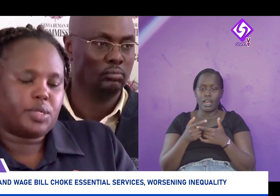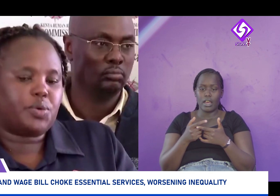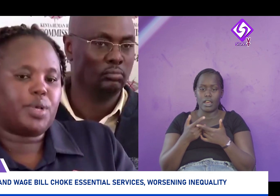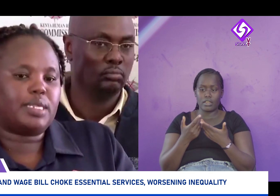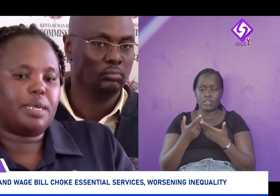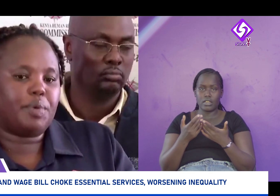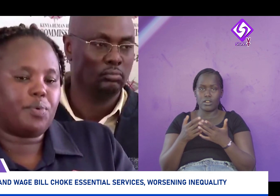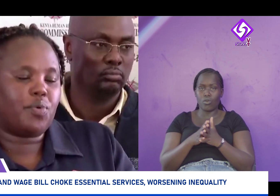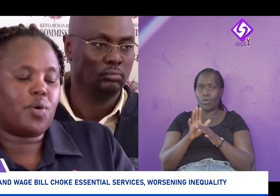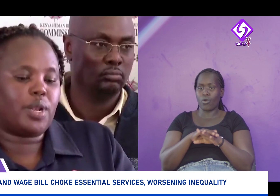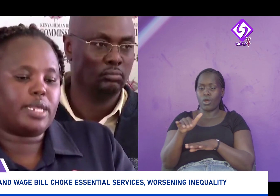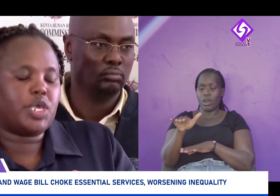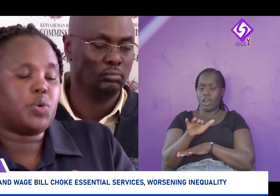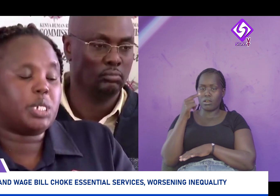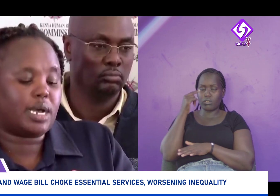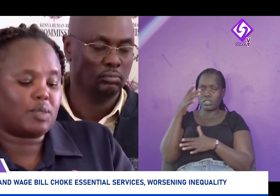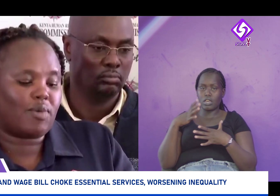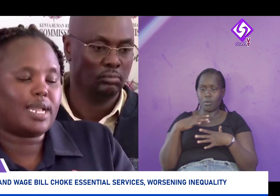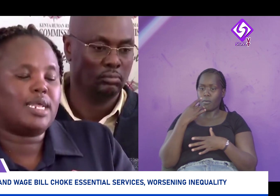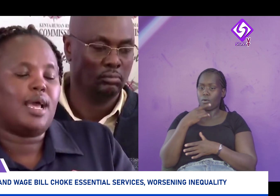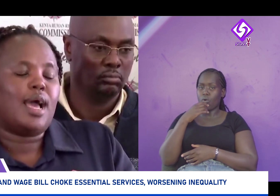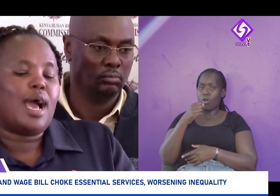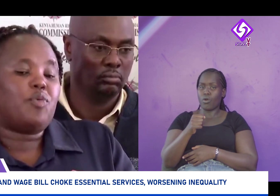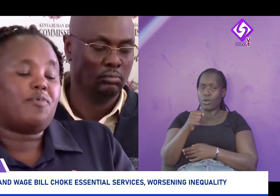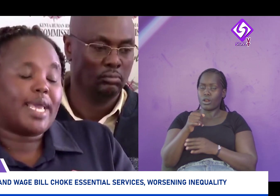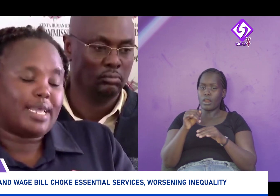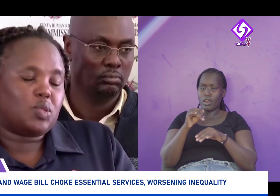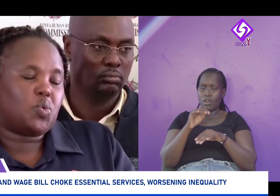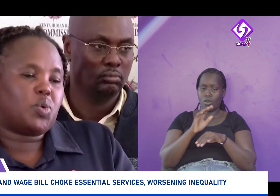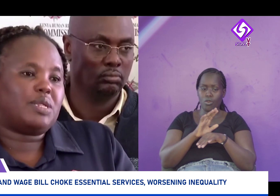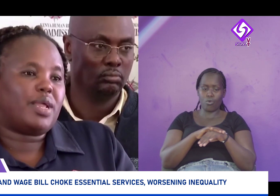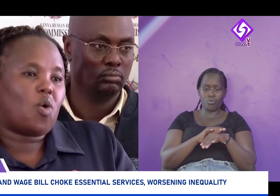So we are seeing people who are holding huge chunks of land, and we have Kenyans who do not even